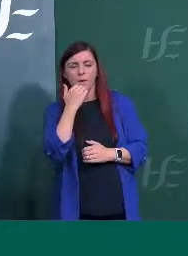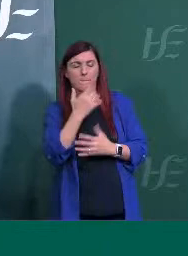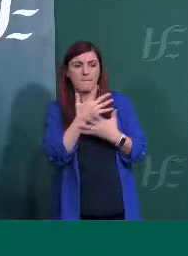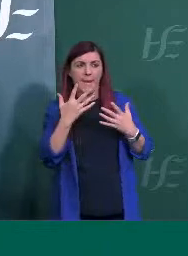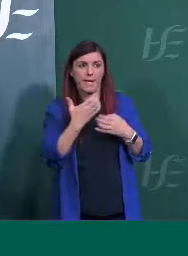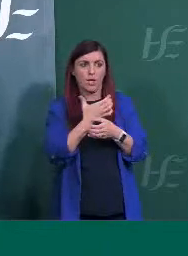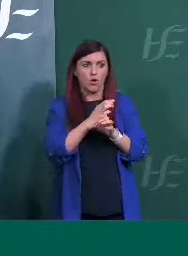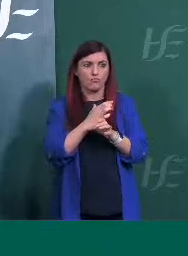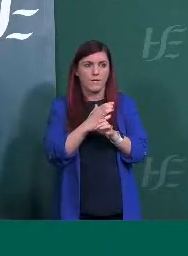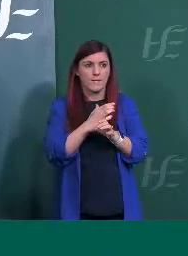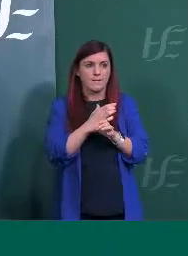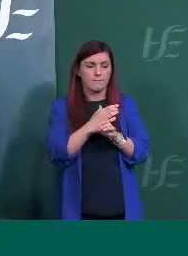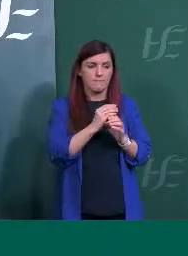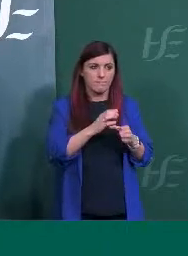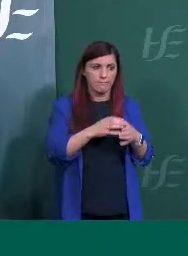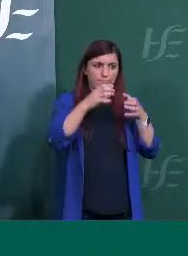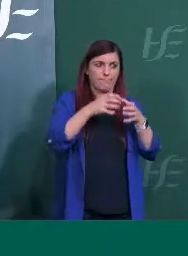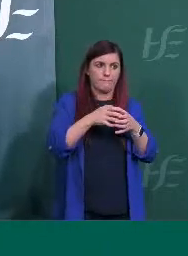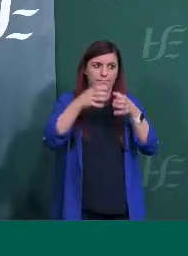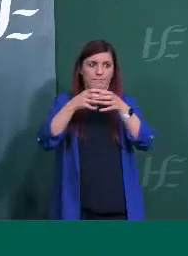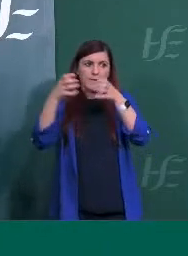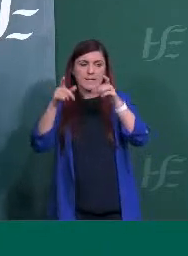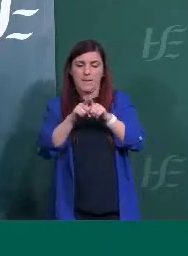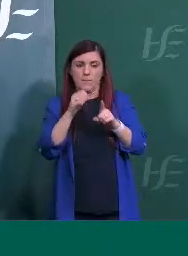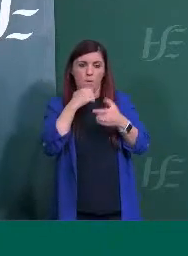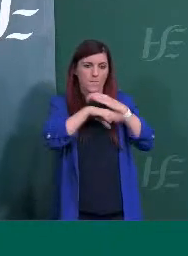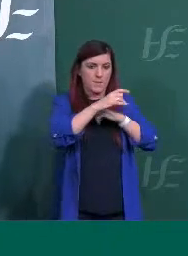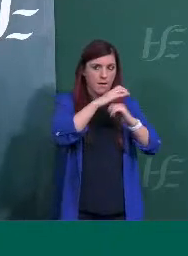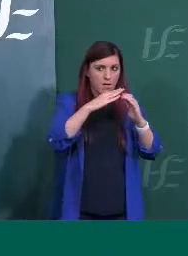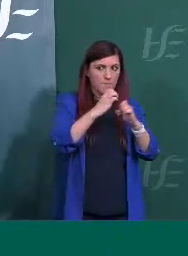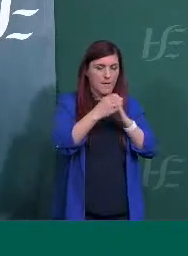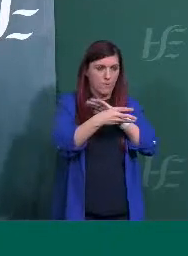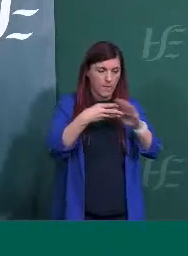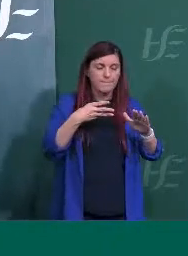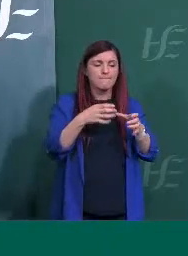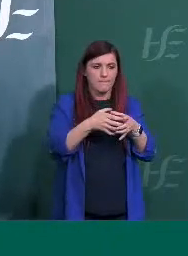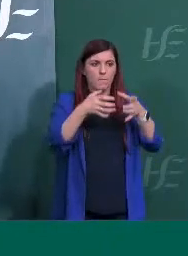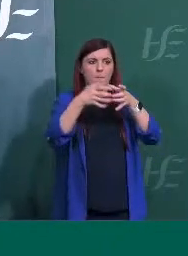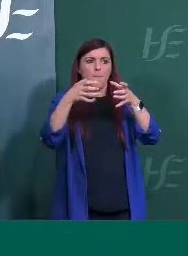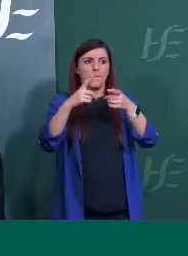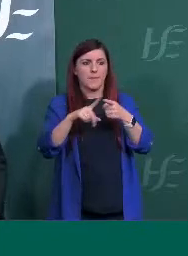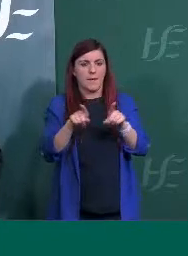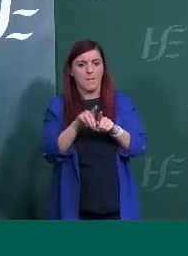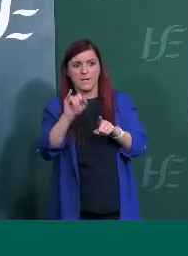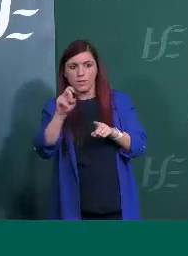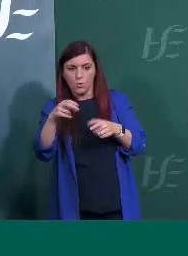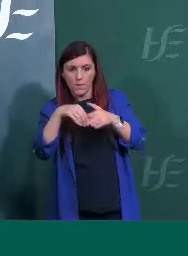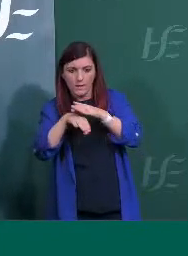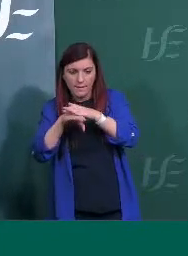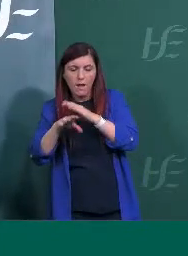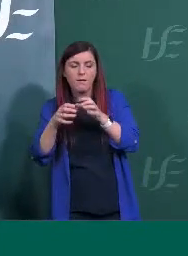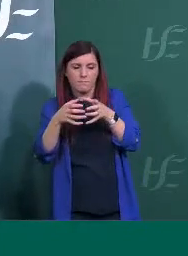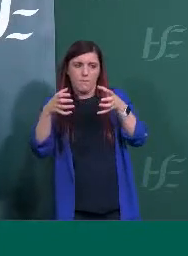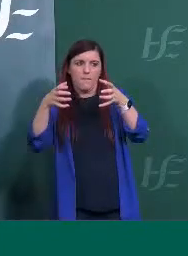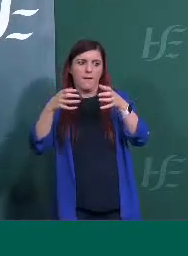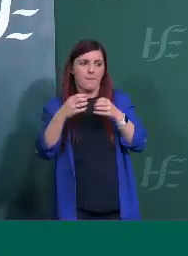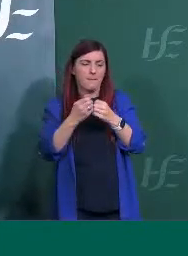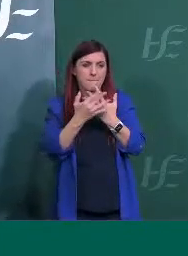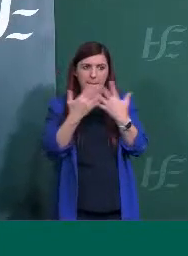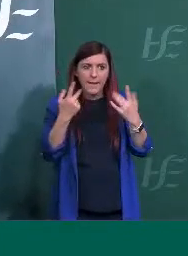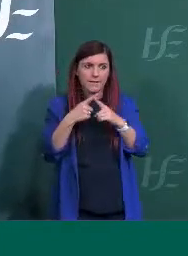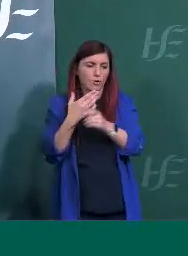up, weekly hospital admission rates, many hospitals going up, weekly ICU admission rates, many hospitals going up, and sadly,